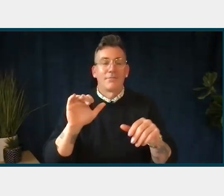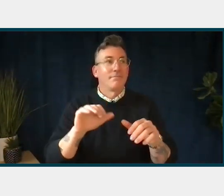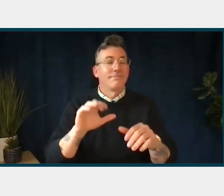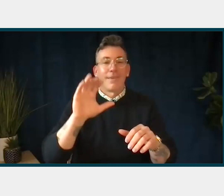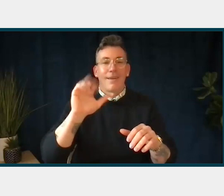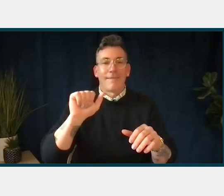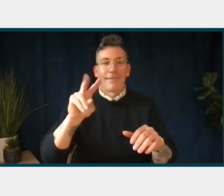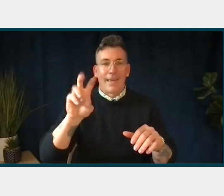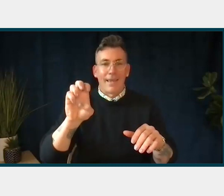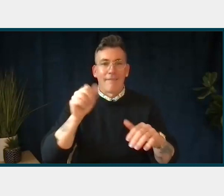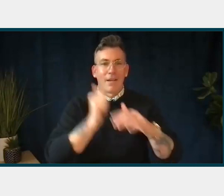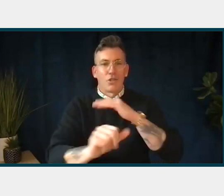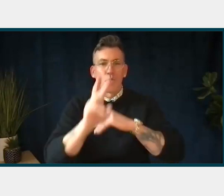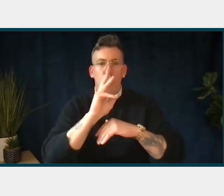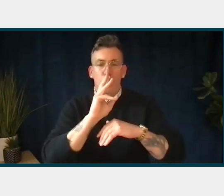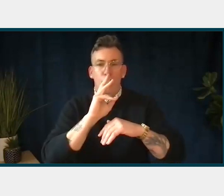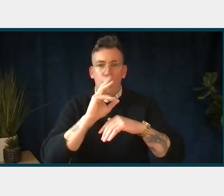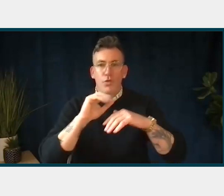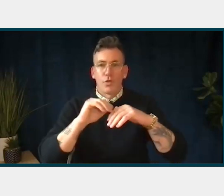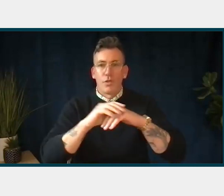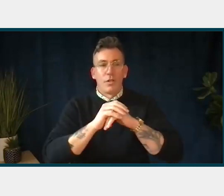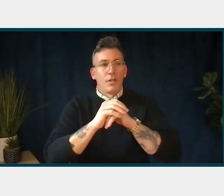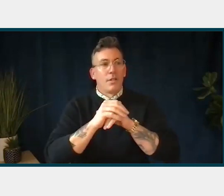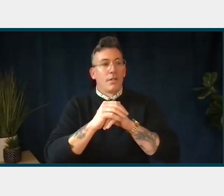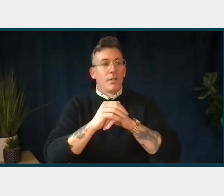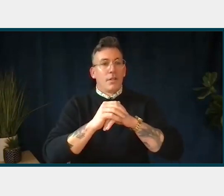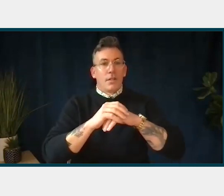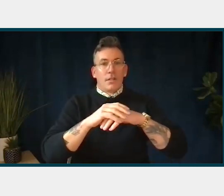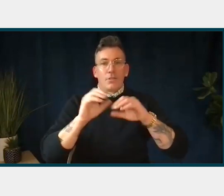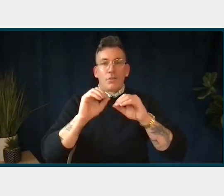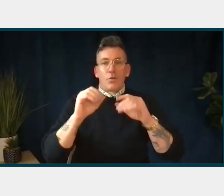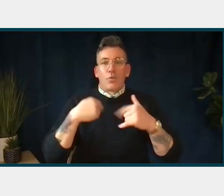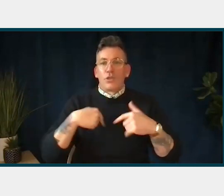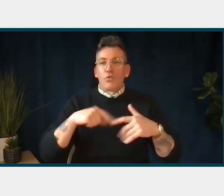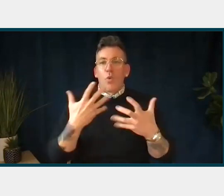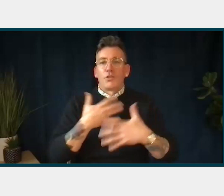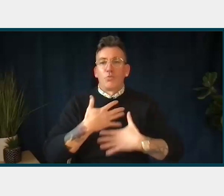a world of deaf people is like a cave underwater.